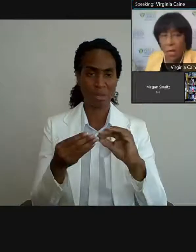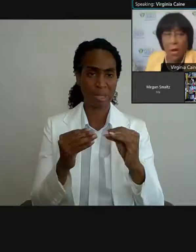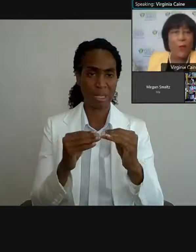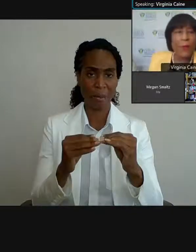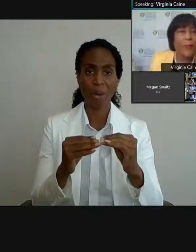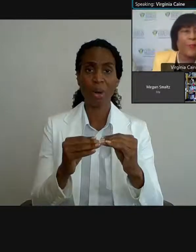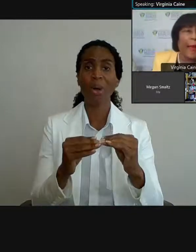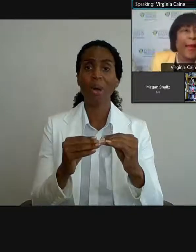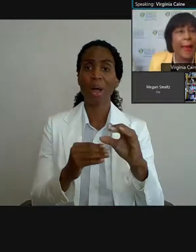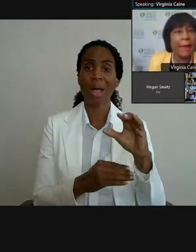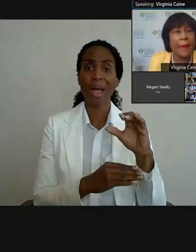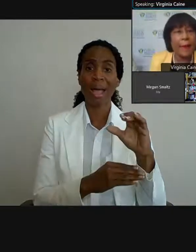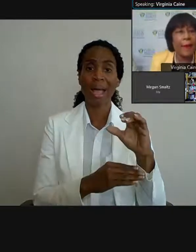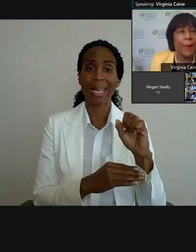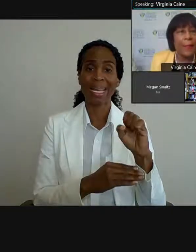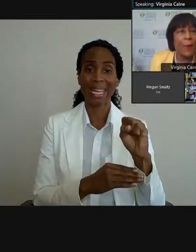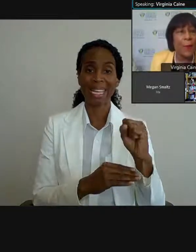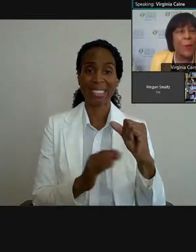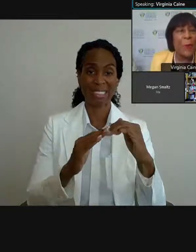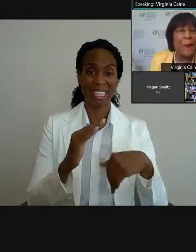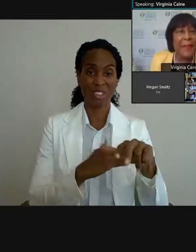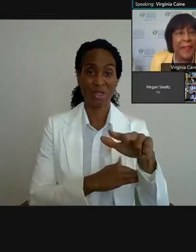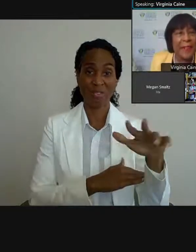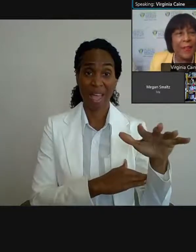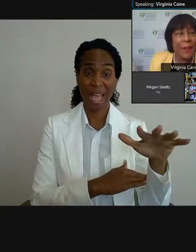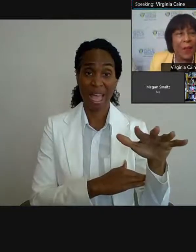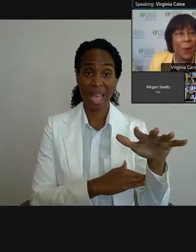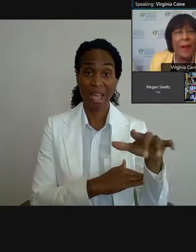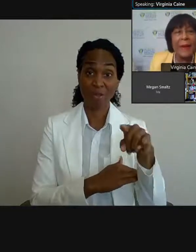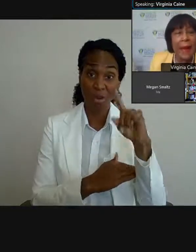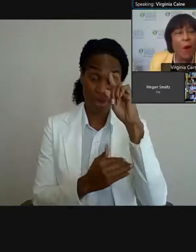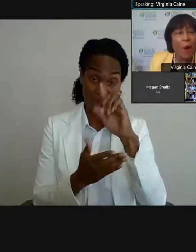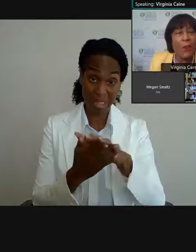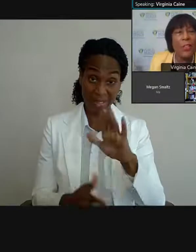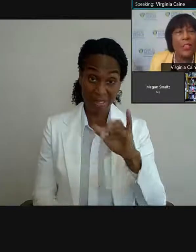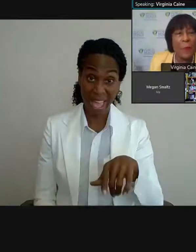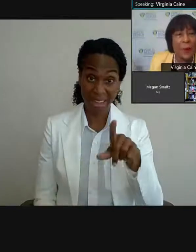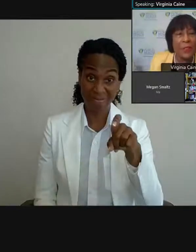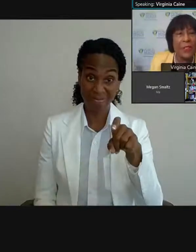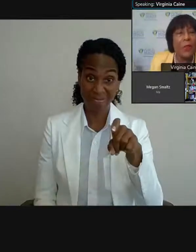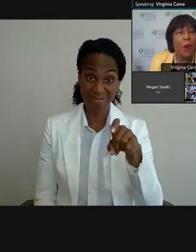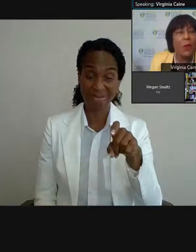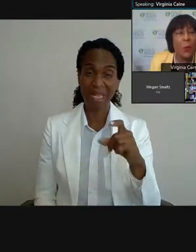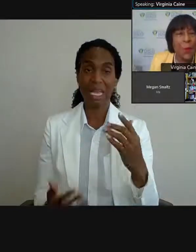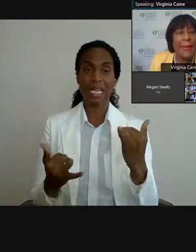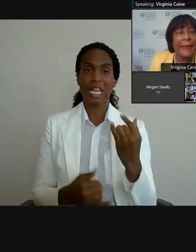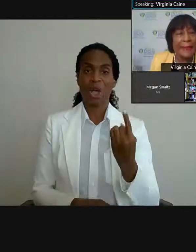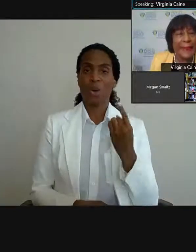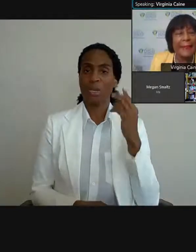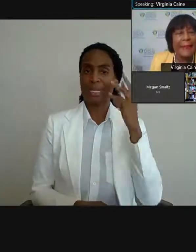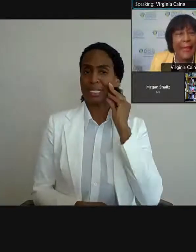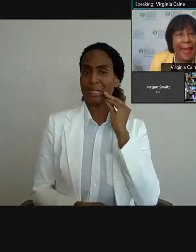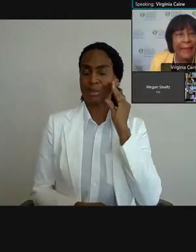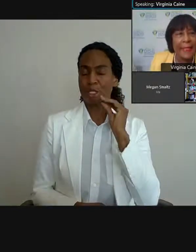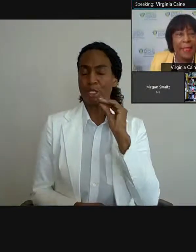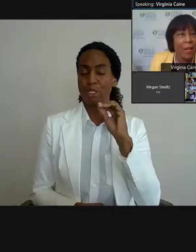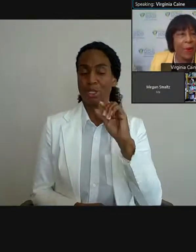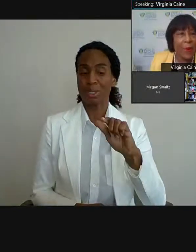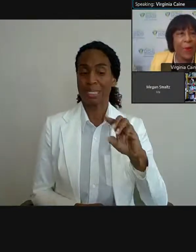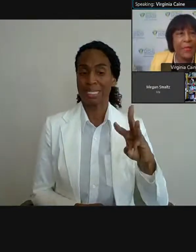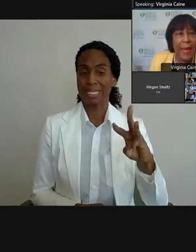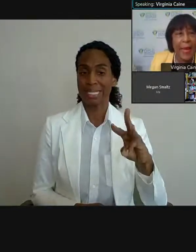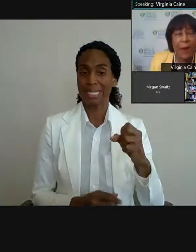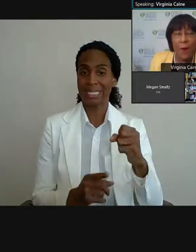that are below 35. And would you believe it? We're now only experiencing 26